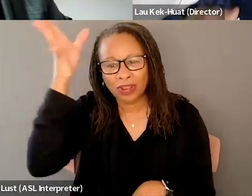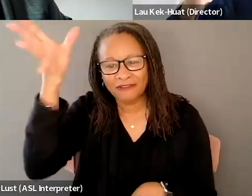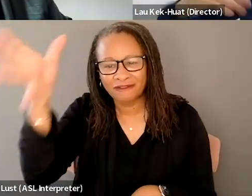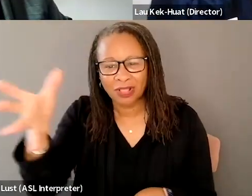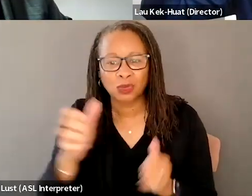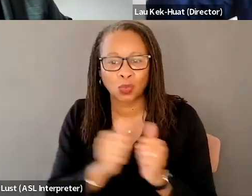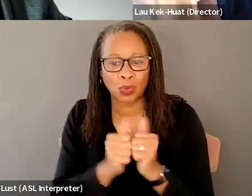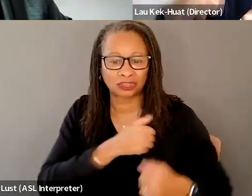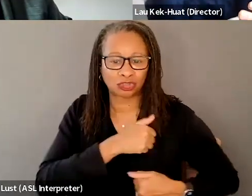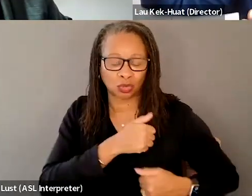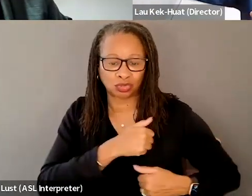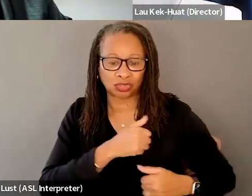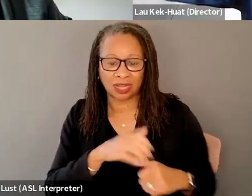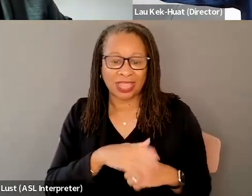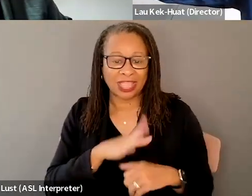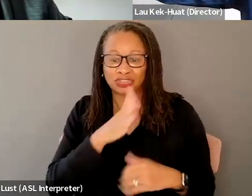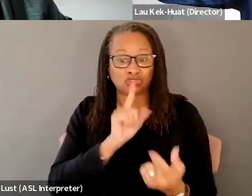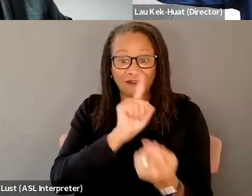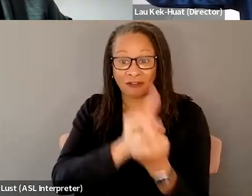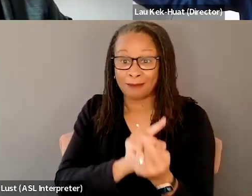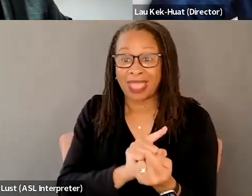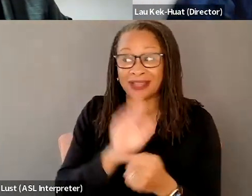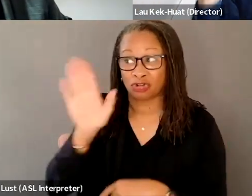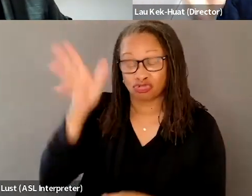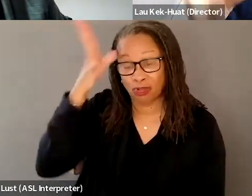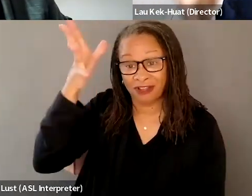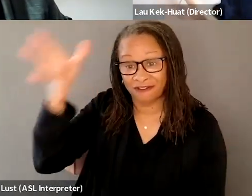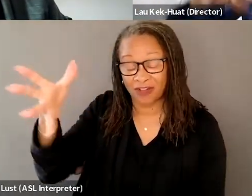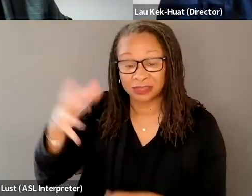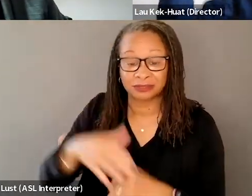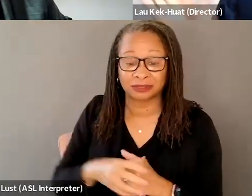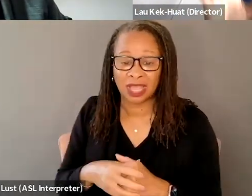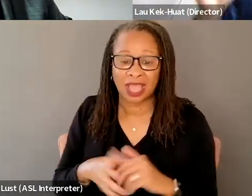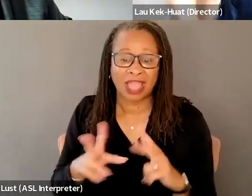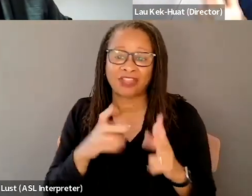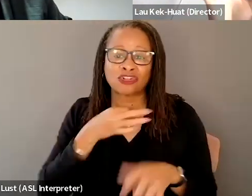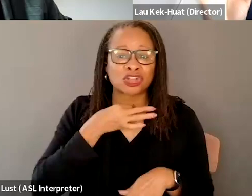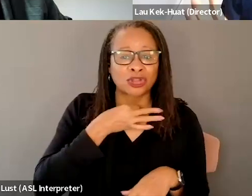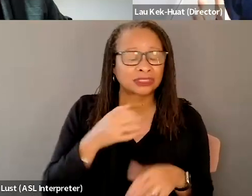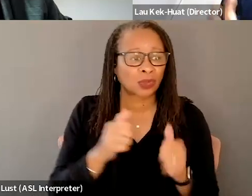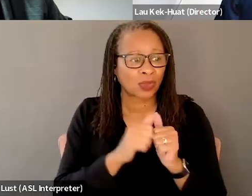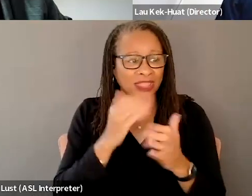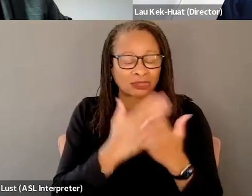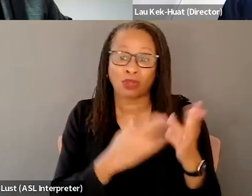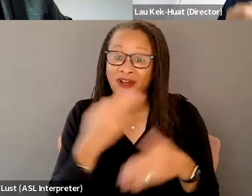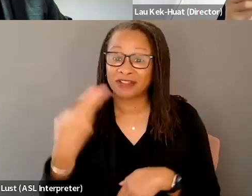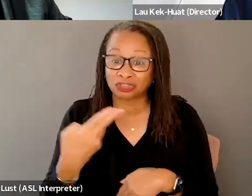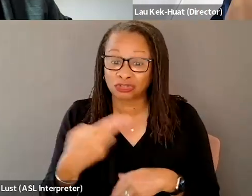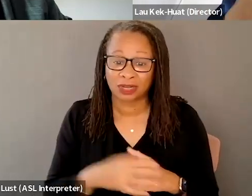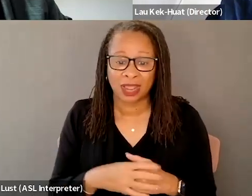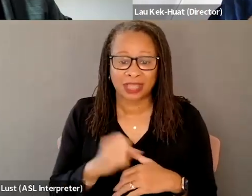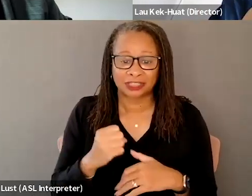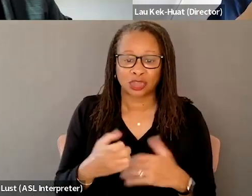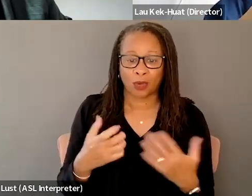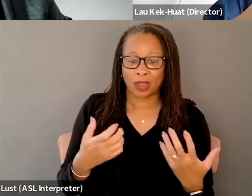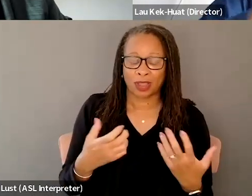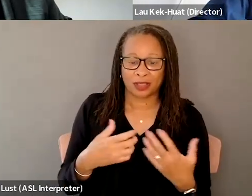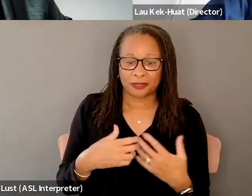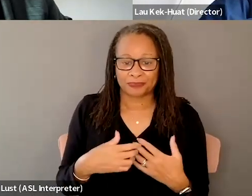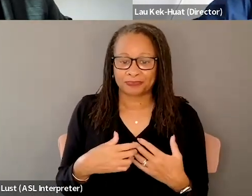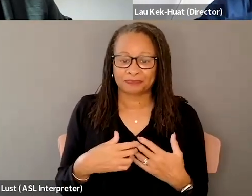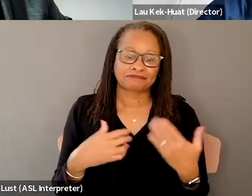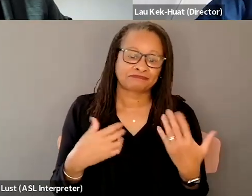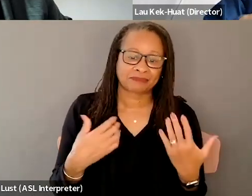soldiers. But she never met his great grandfathers. She's very curious with this part of history. So I just list out like